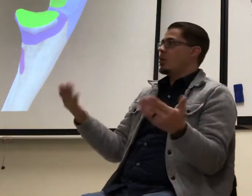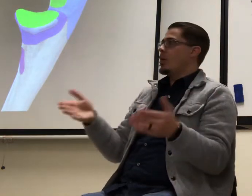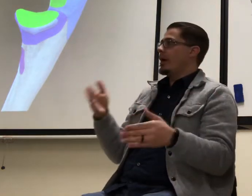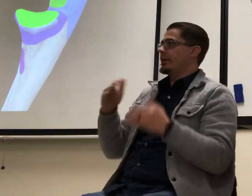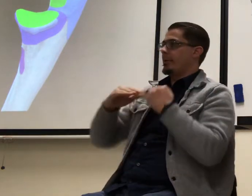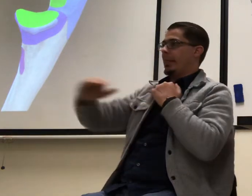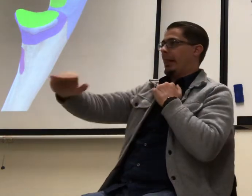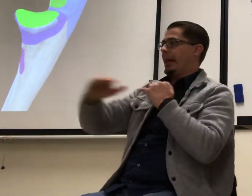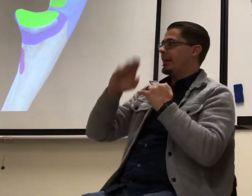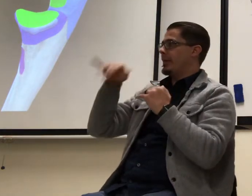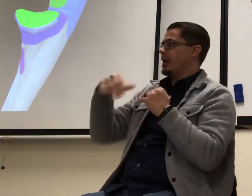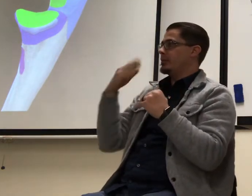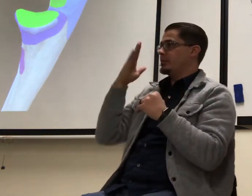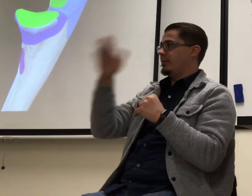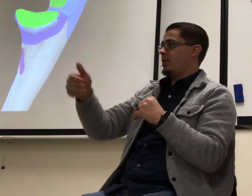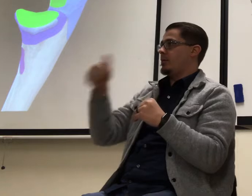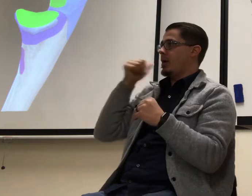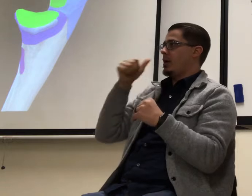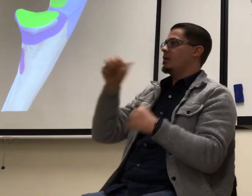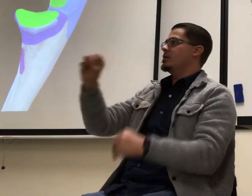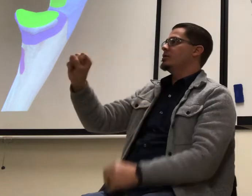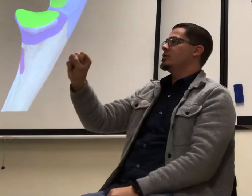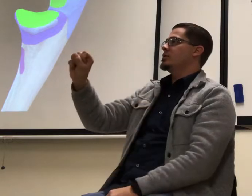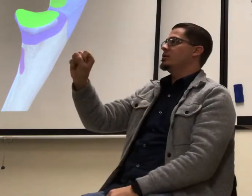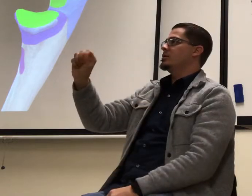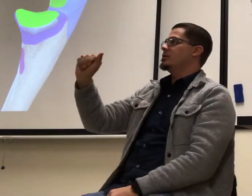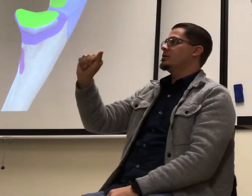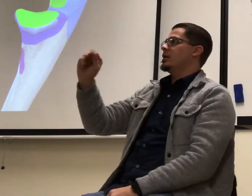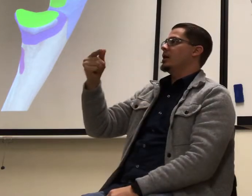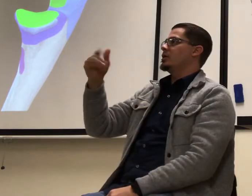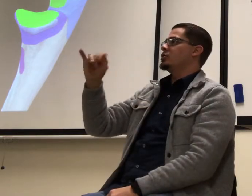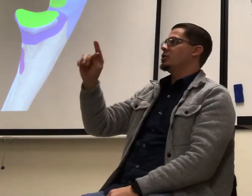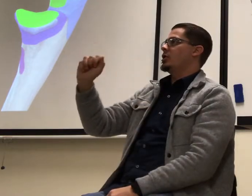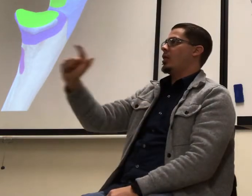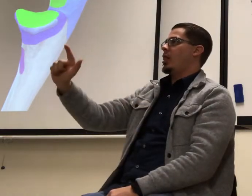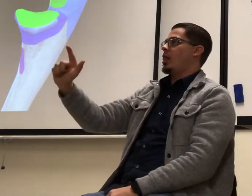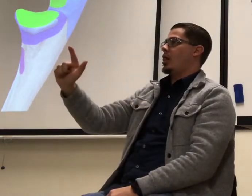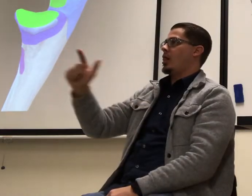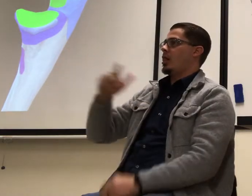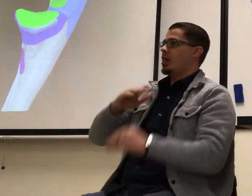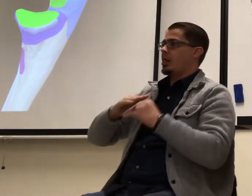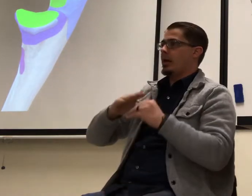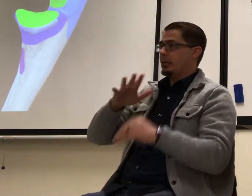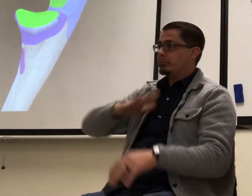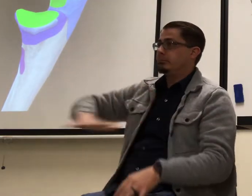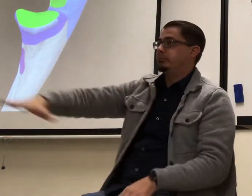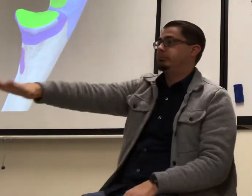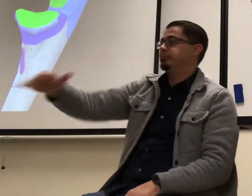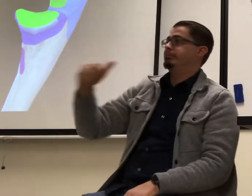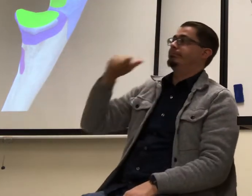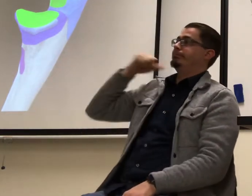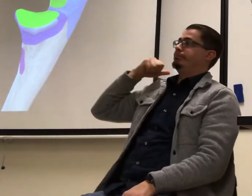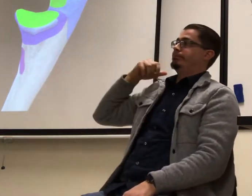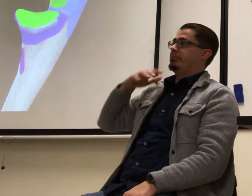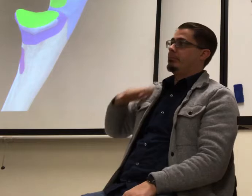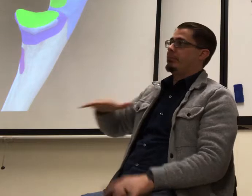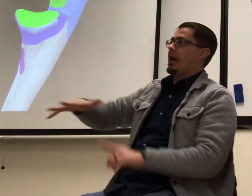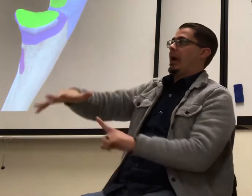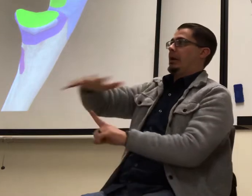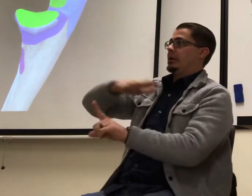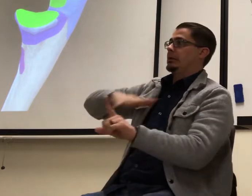back. The sagittal plane. Yeah. Okay, well anyways, hinge